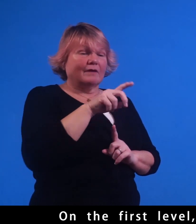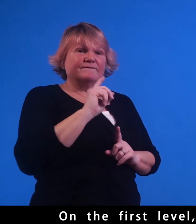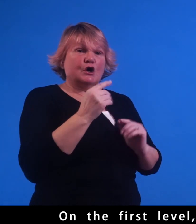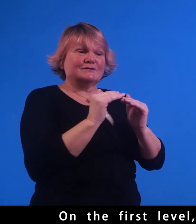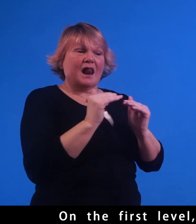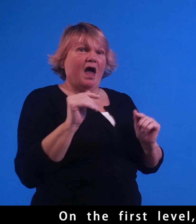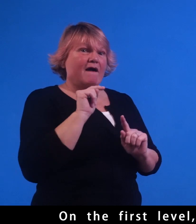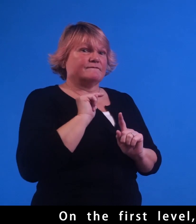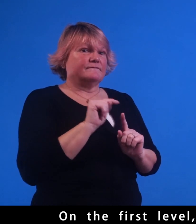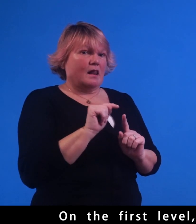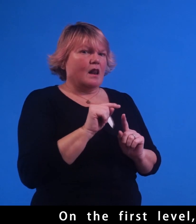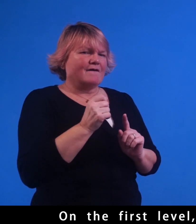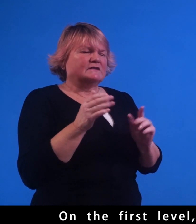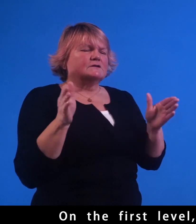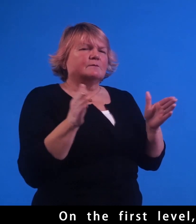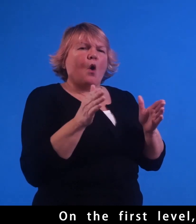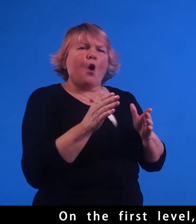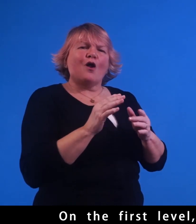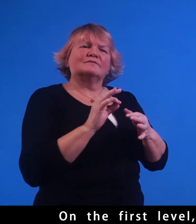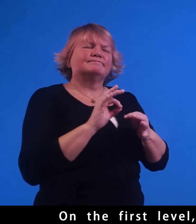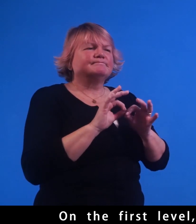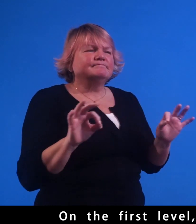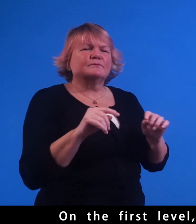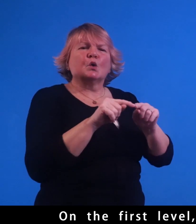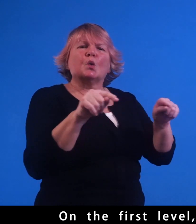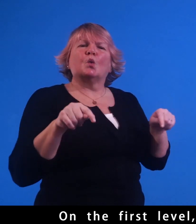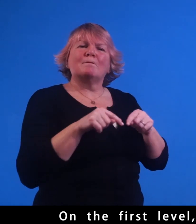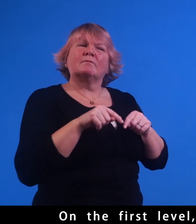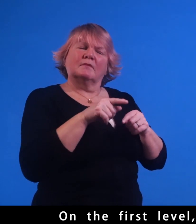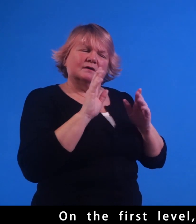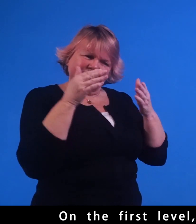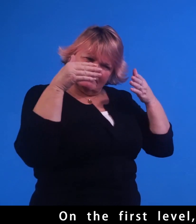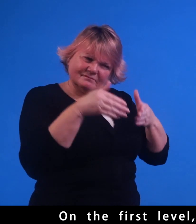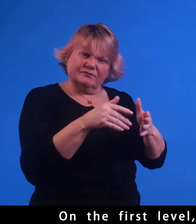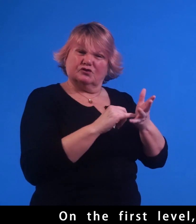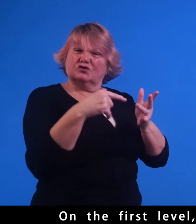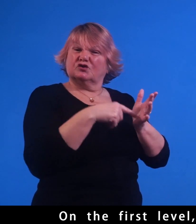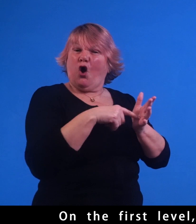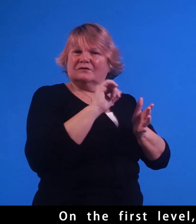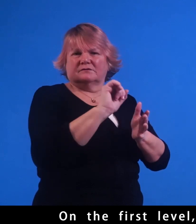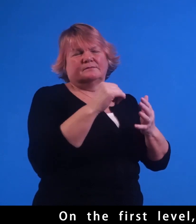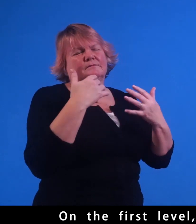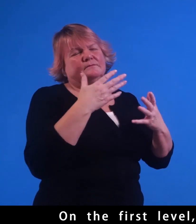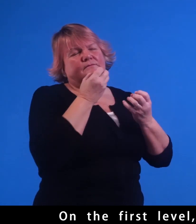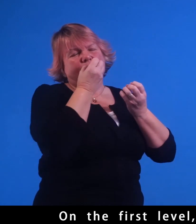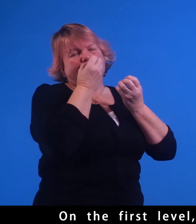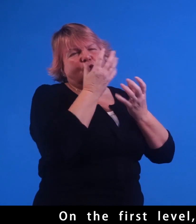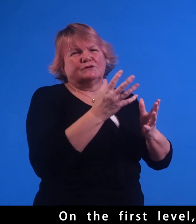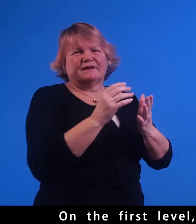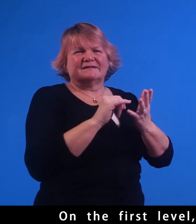On the first level, there's a small sanctuary dedicated to Scott, with beautiful stained